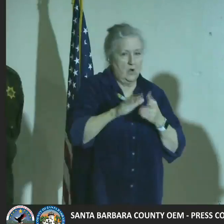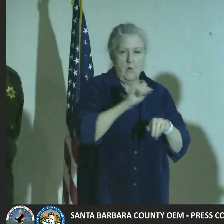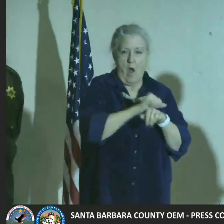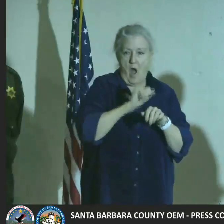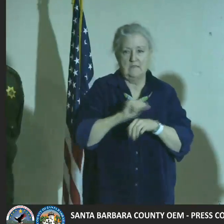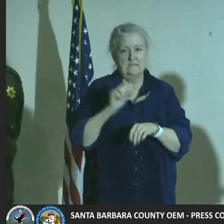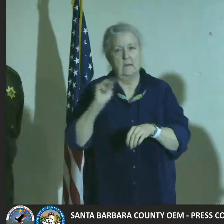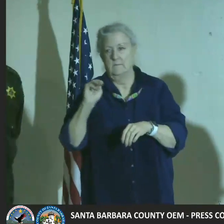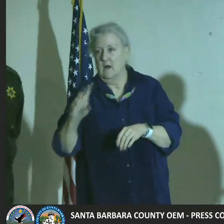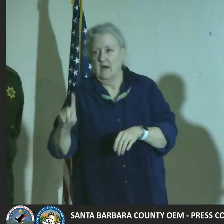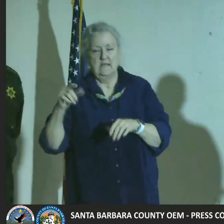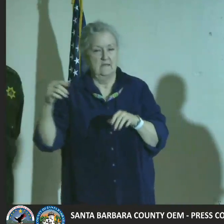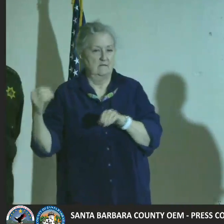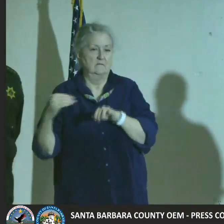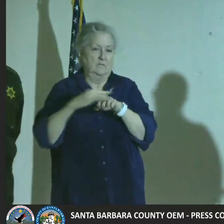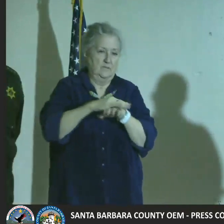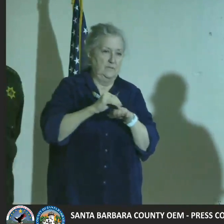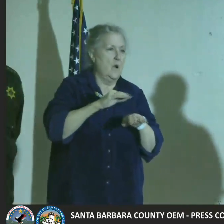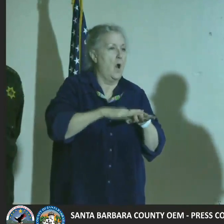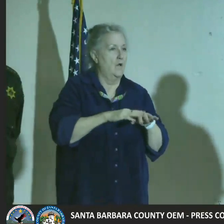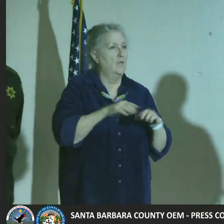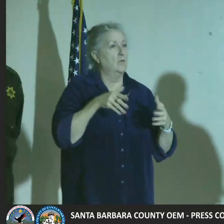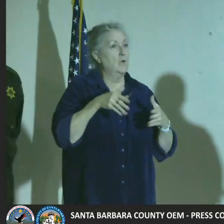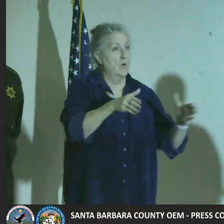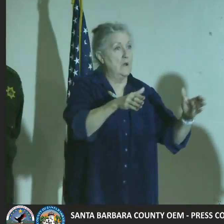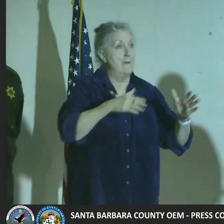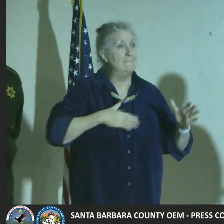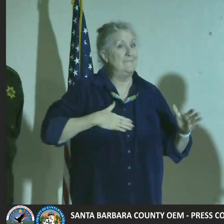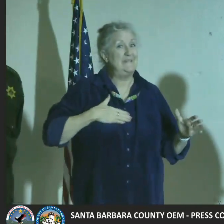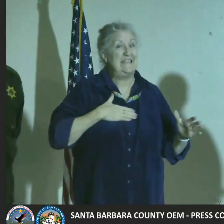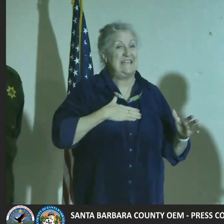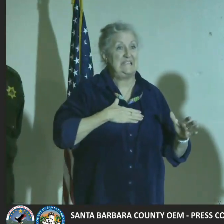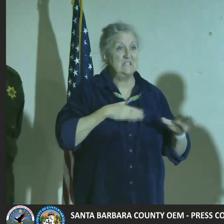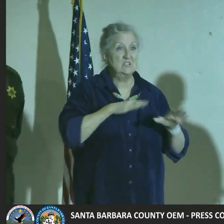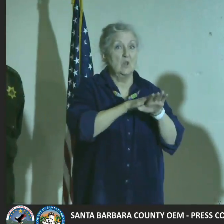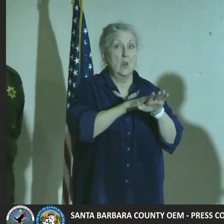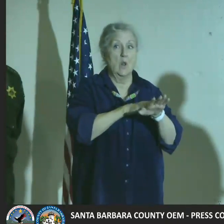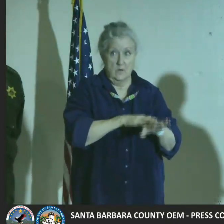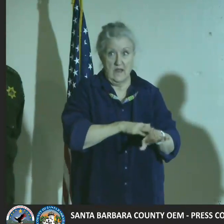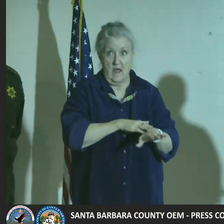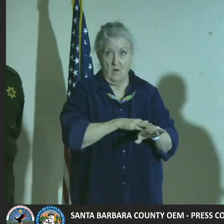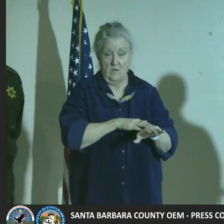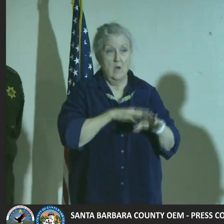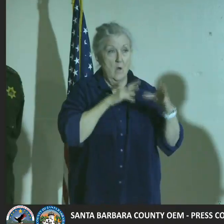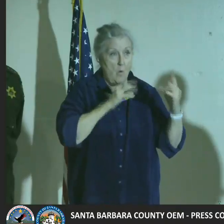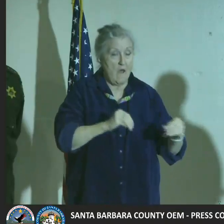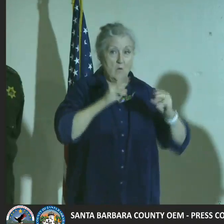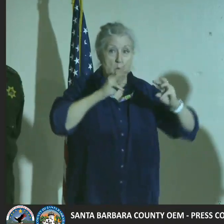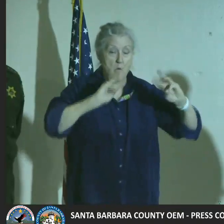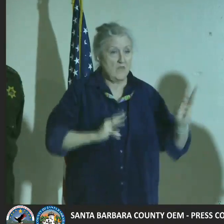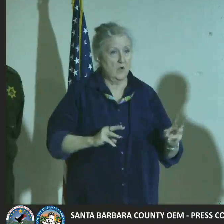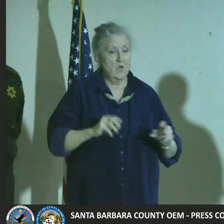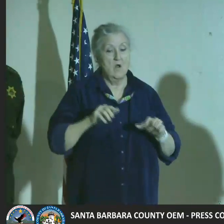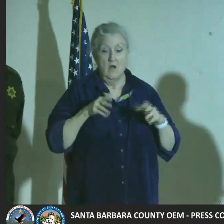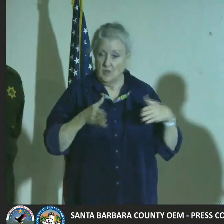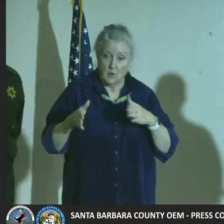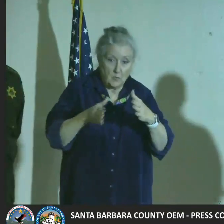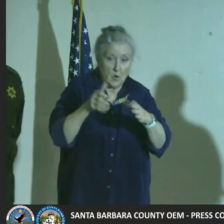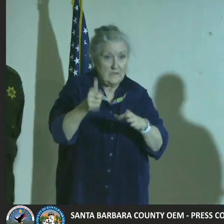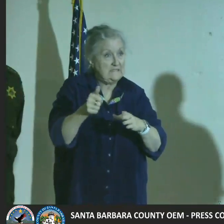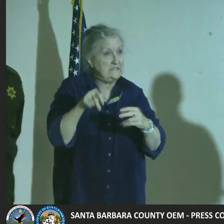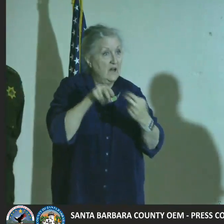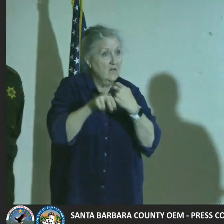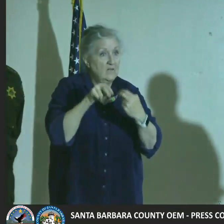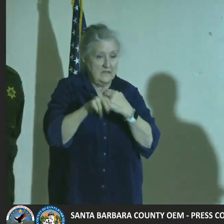made their way onto the roadway. Please slow down in this wet weather. The roadway can be very